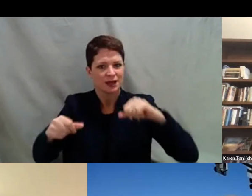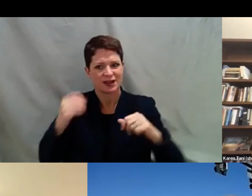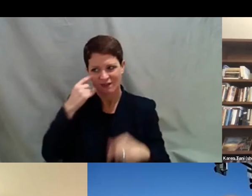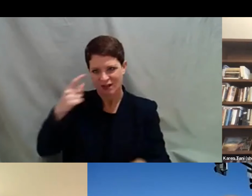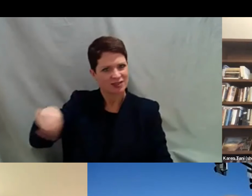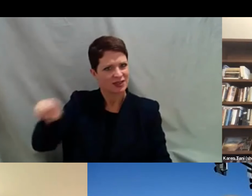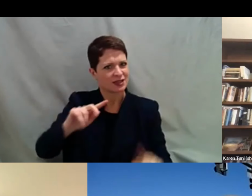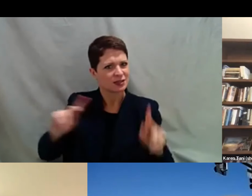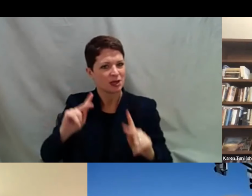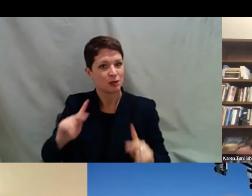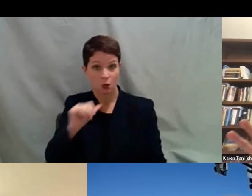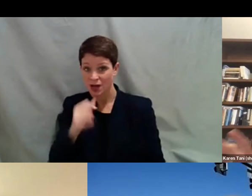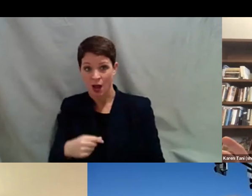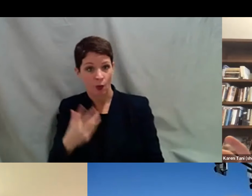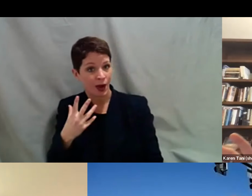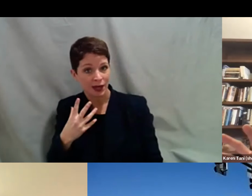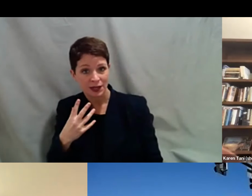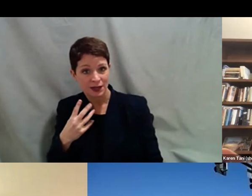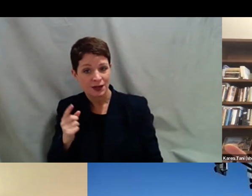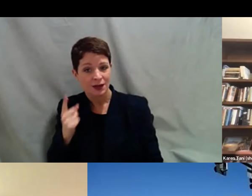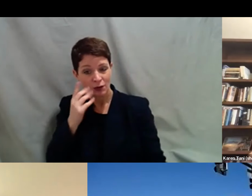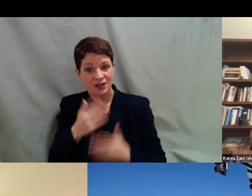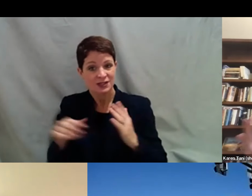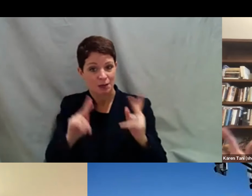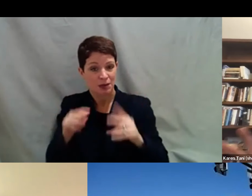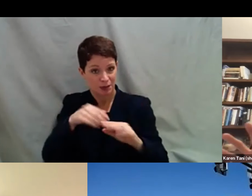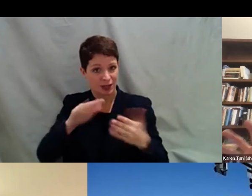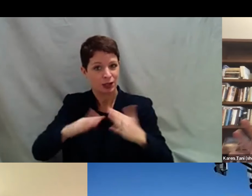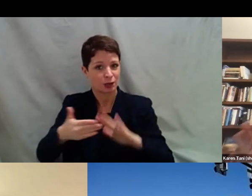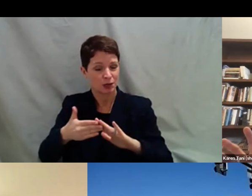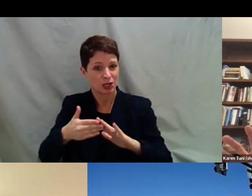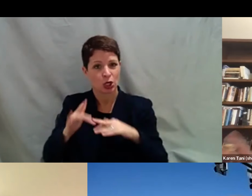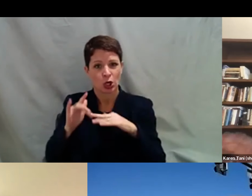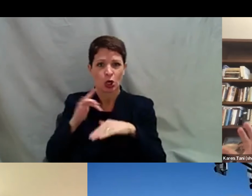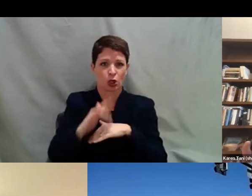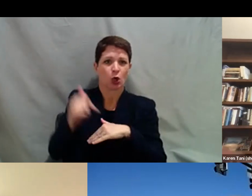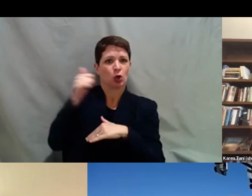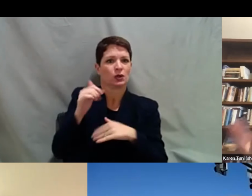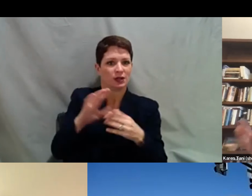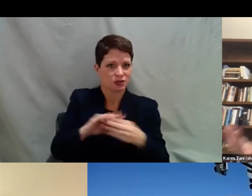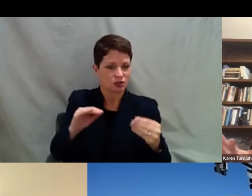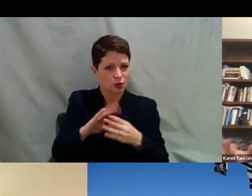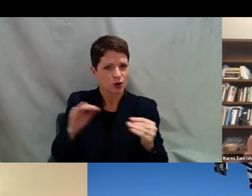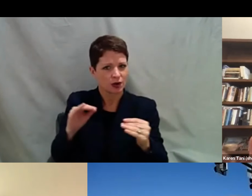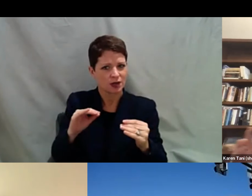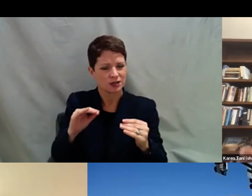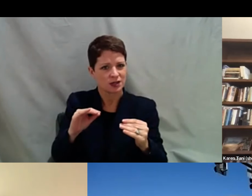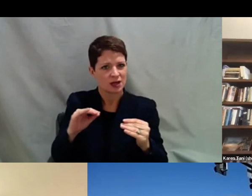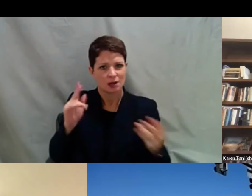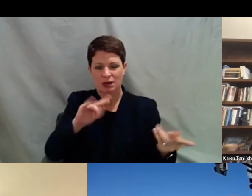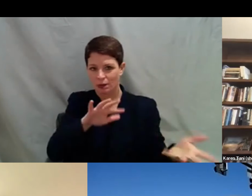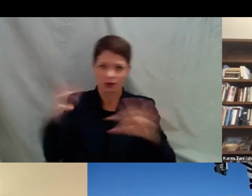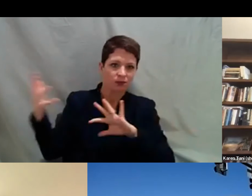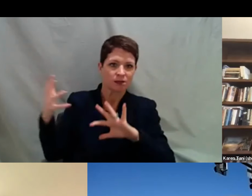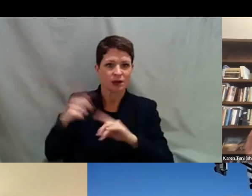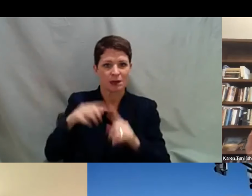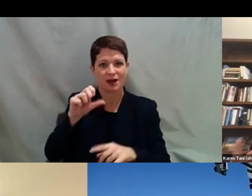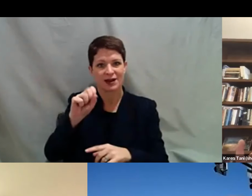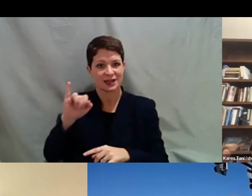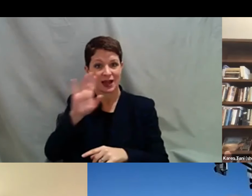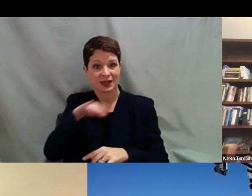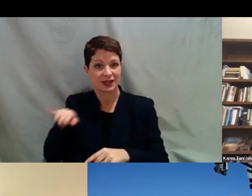right, were non-white, I think for some people in the community, some of the earliest stories that were raising, that were up in arms about the SSI Kids program,